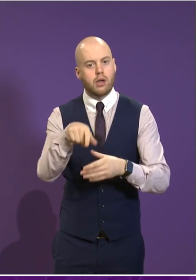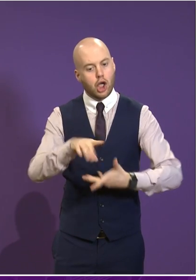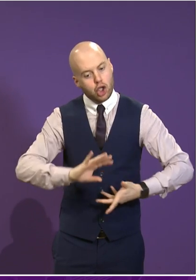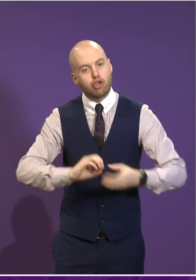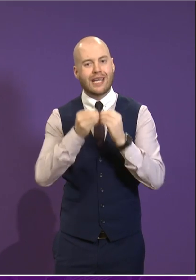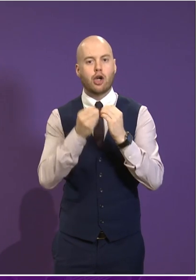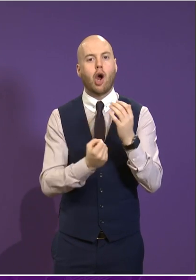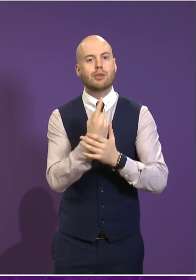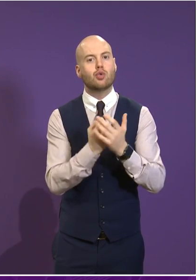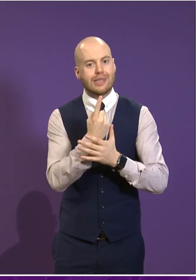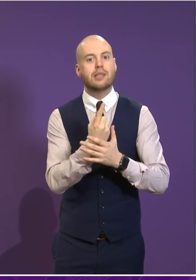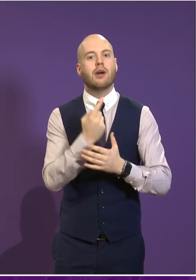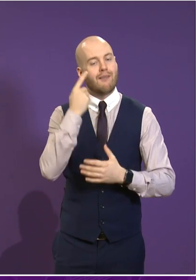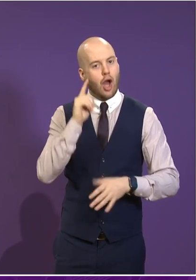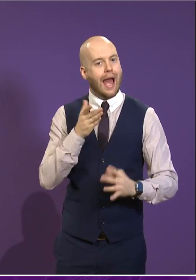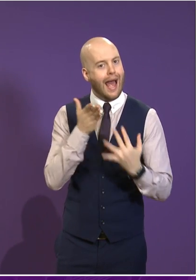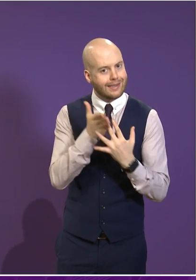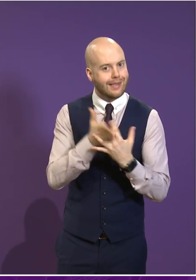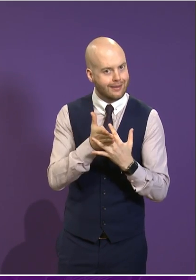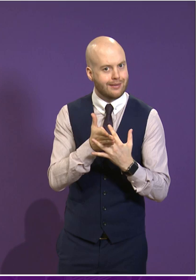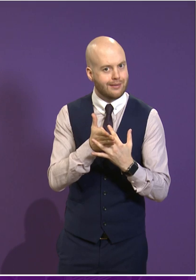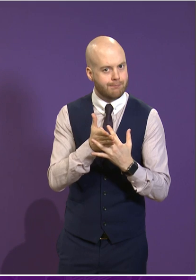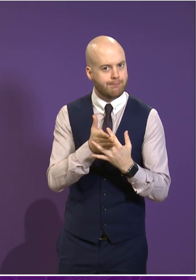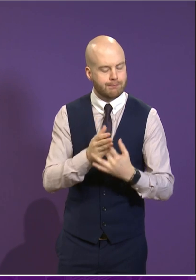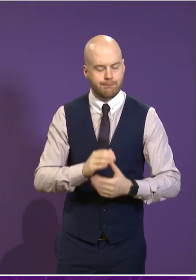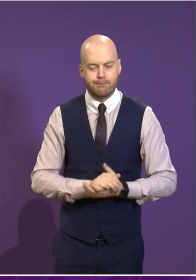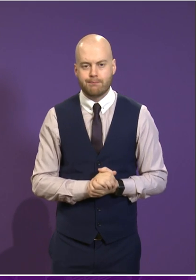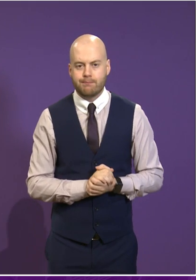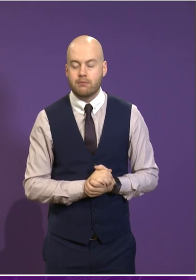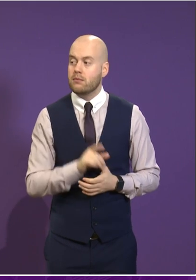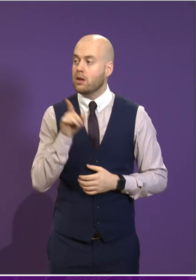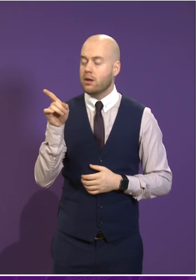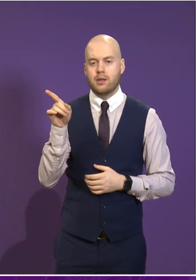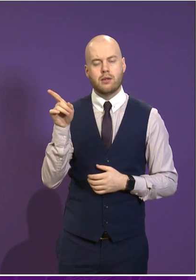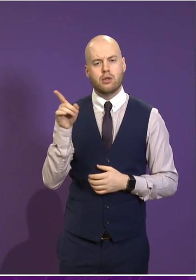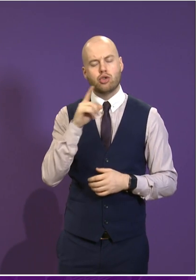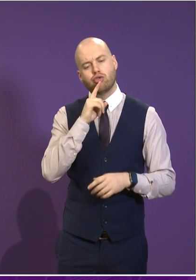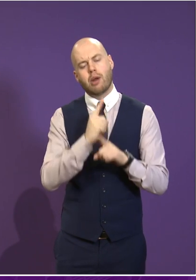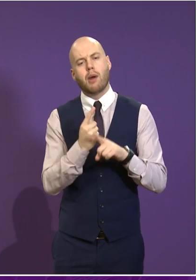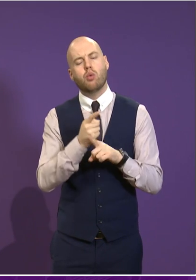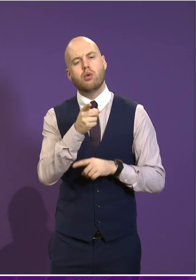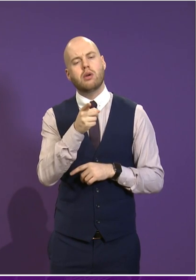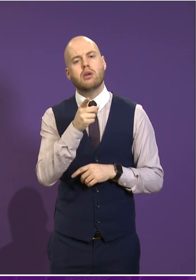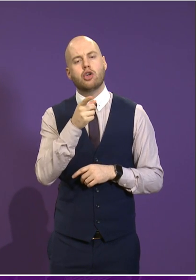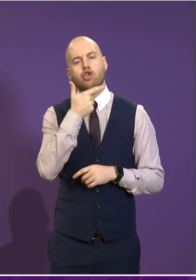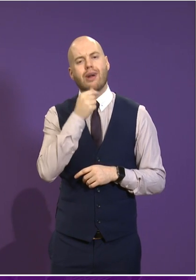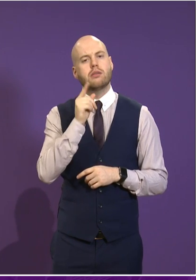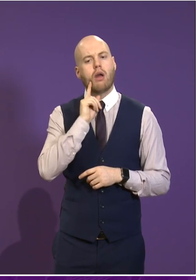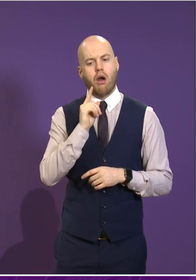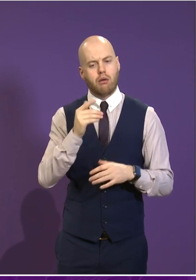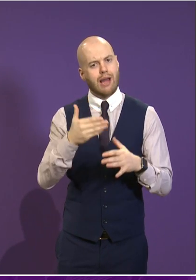to have that access that they need. Yeah. Well, you referred there to the Gender Action Plan, which we launched in the